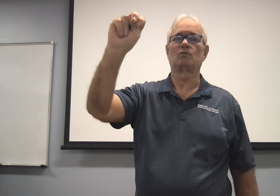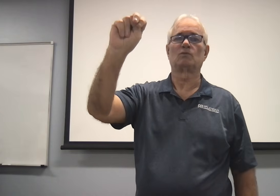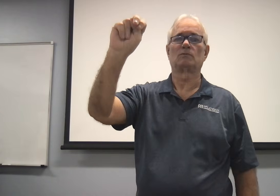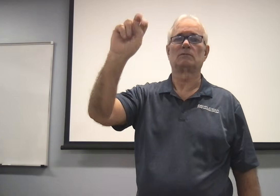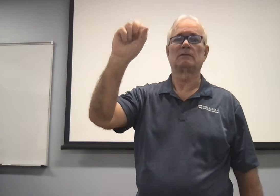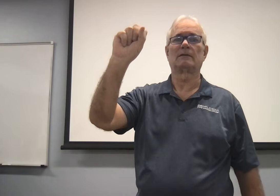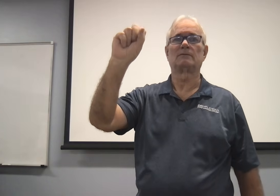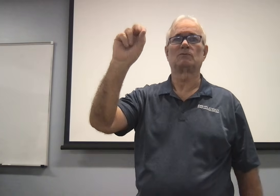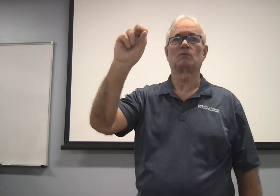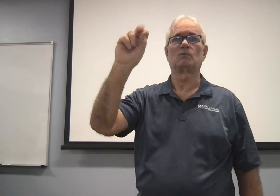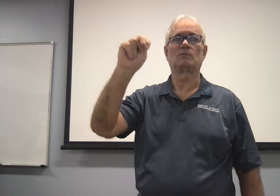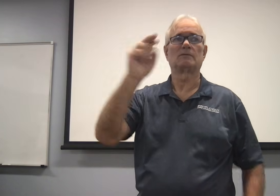Oh, soon.